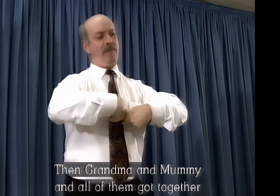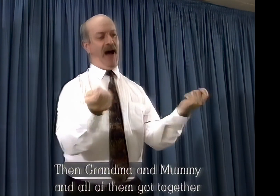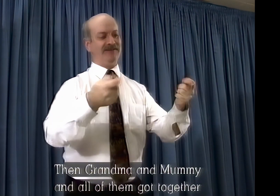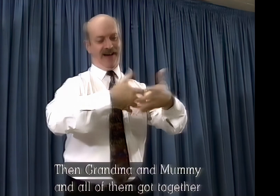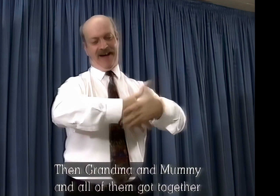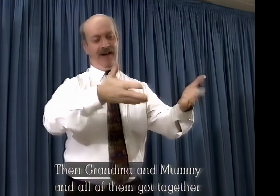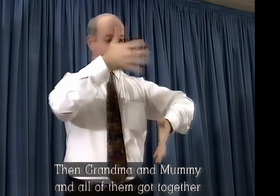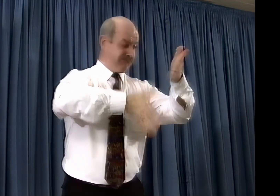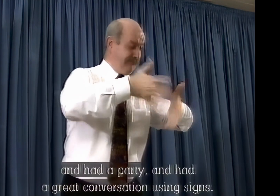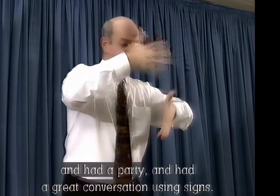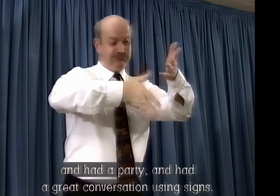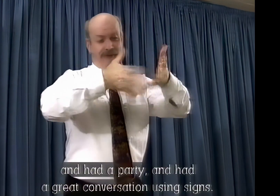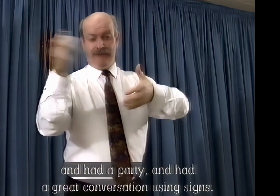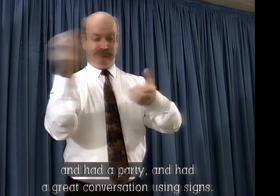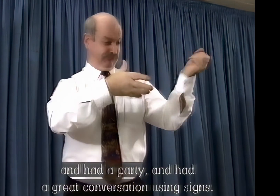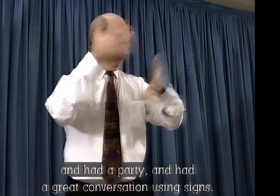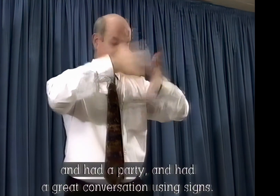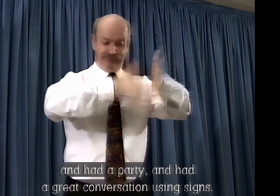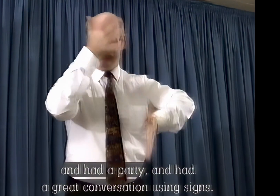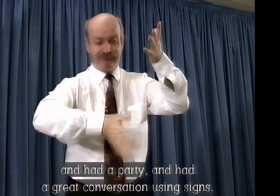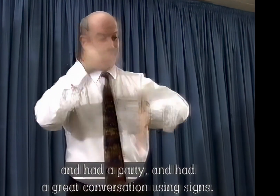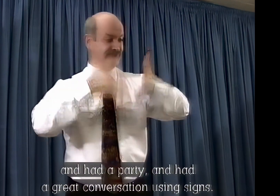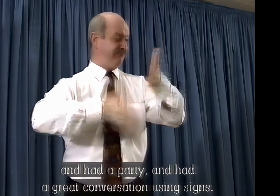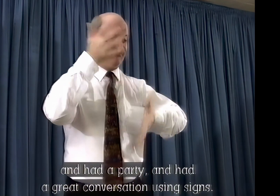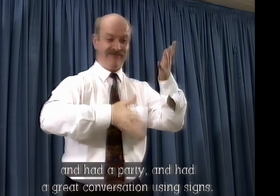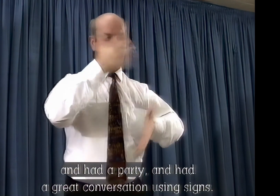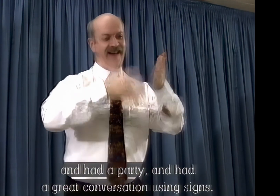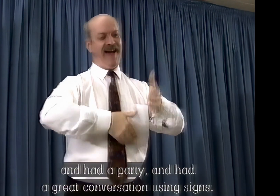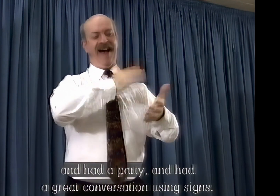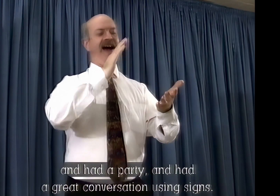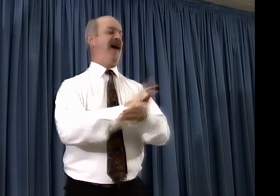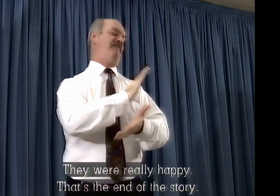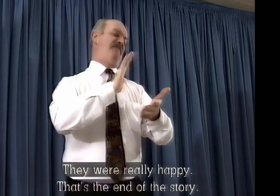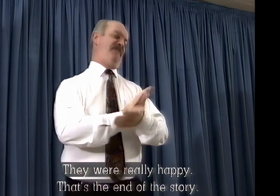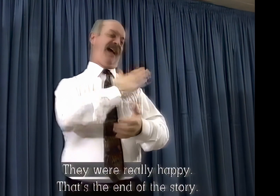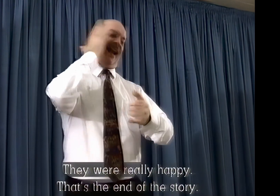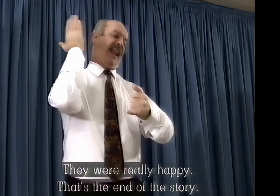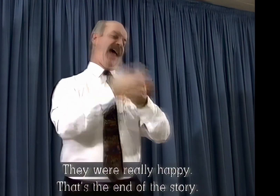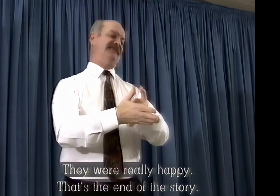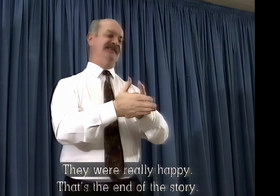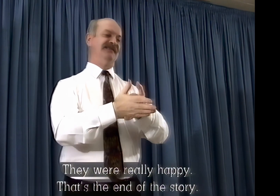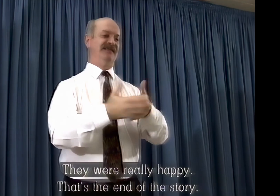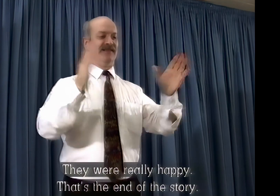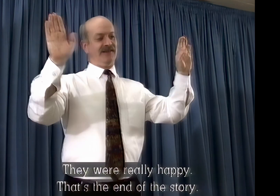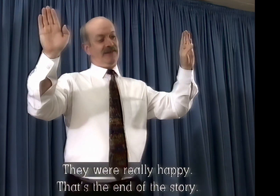together and had a party, and they sat there and had a great conversation using science. And they were really happy, and that's the end of the